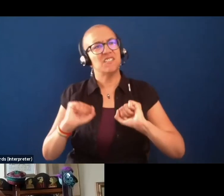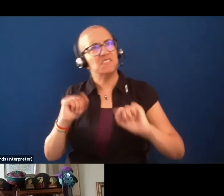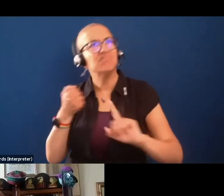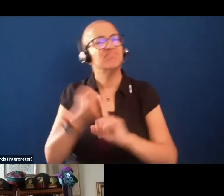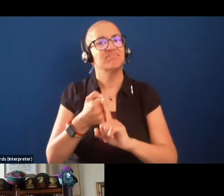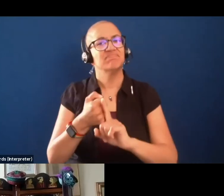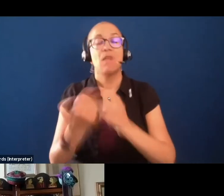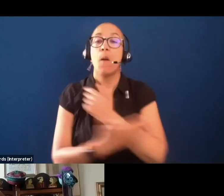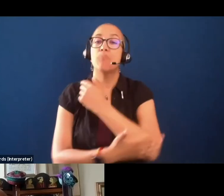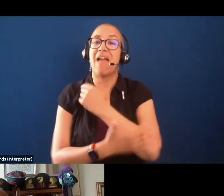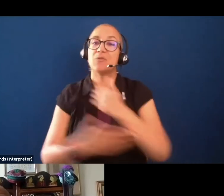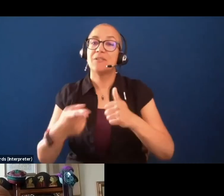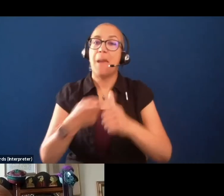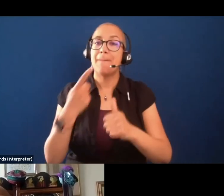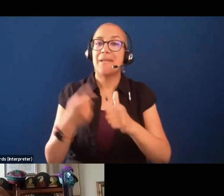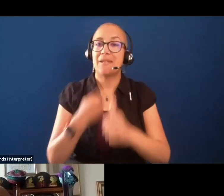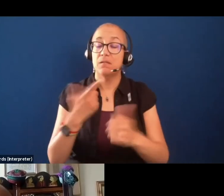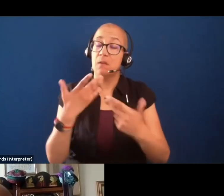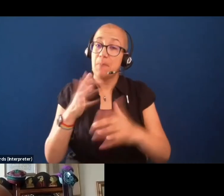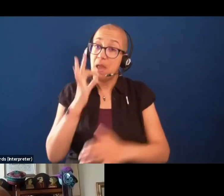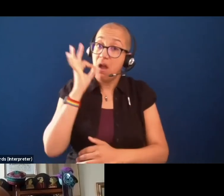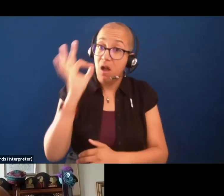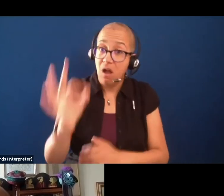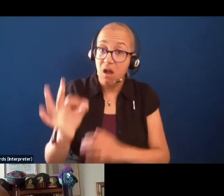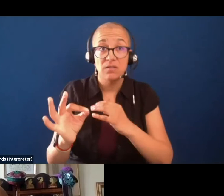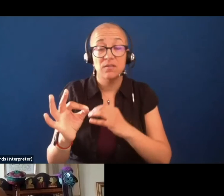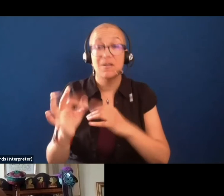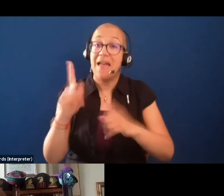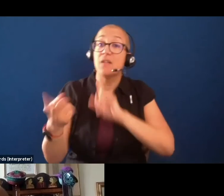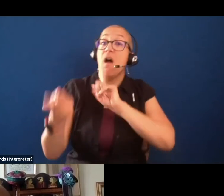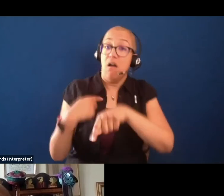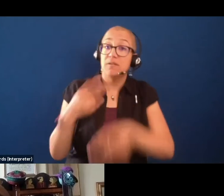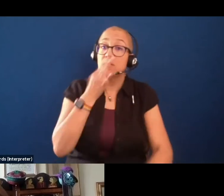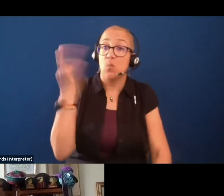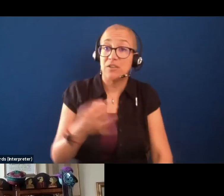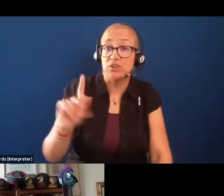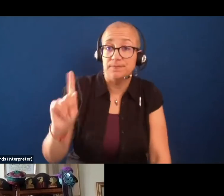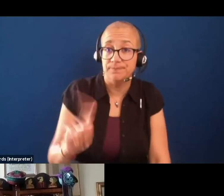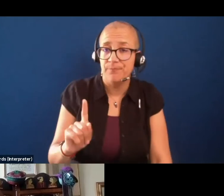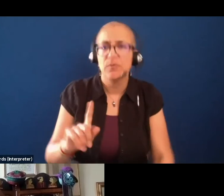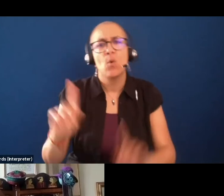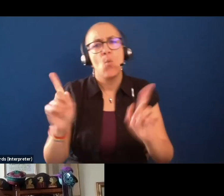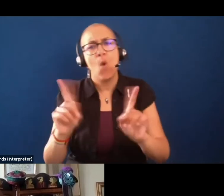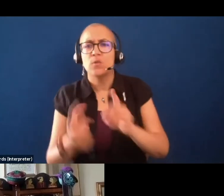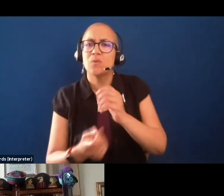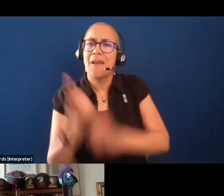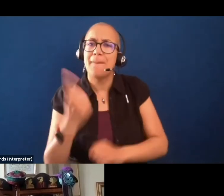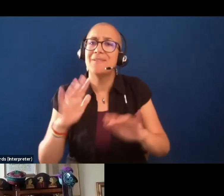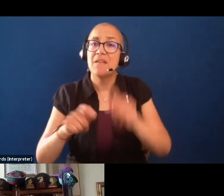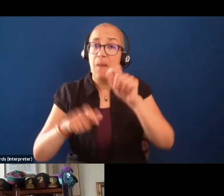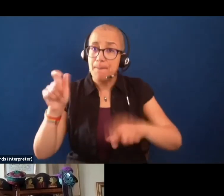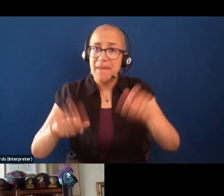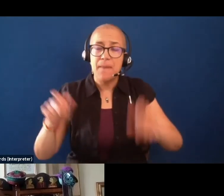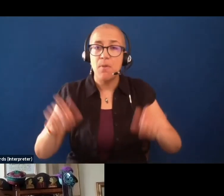Brownton Abbey simultaneously asks and answers the question, what could happen if people who are